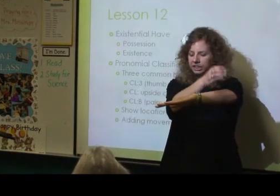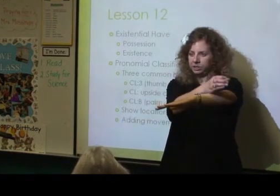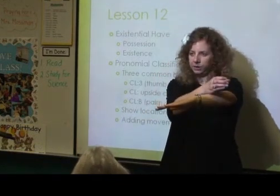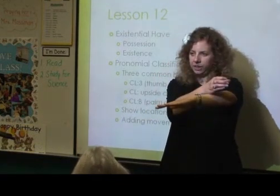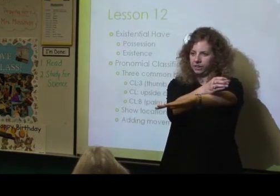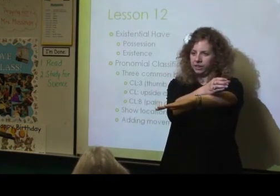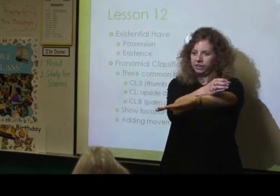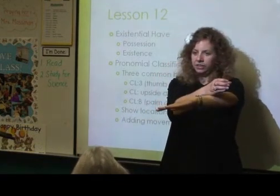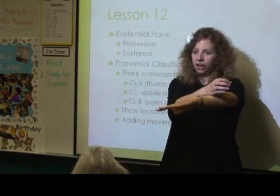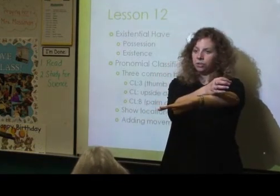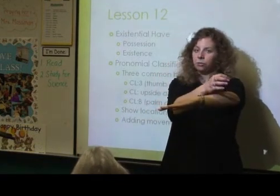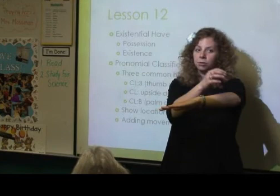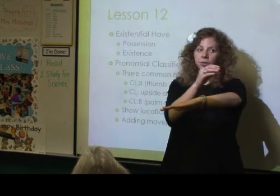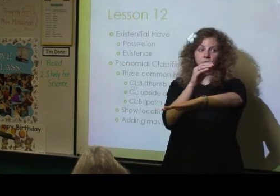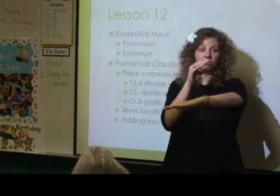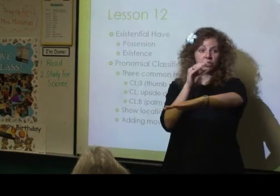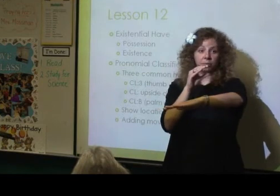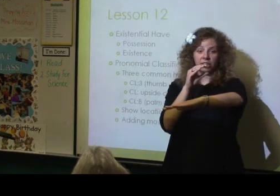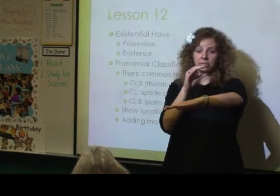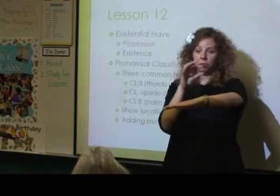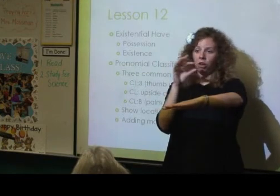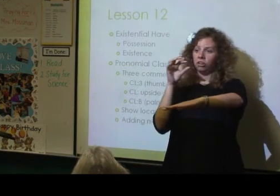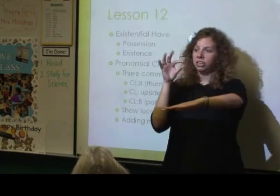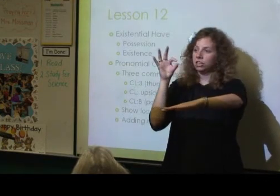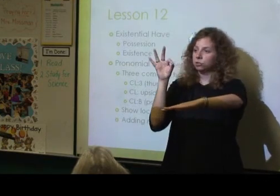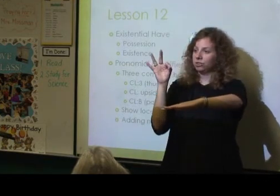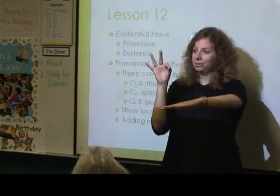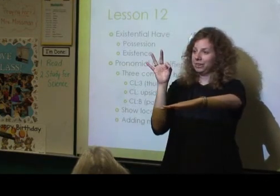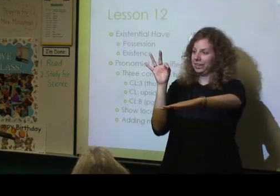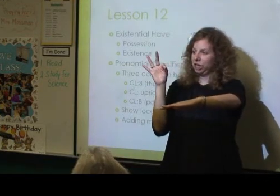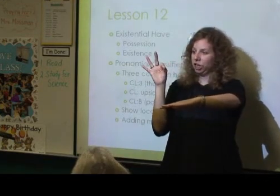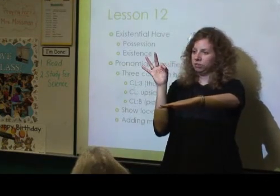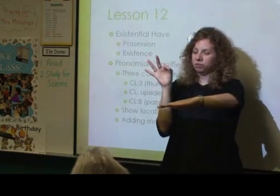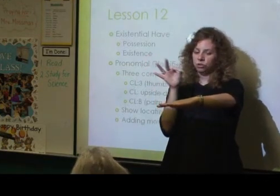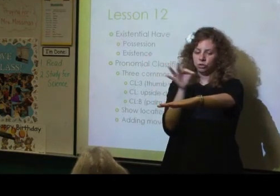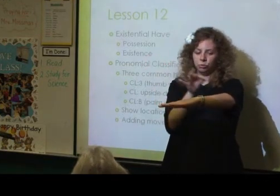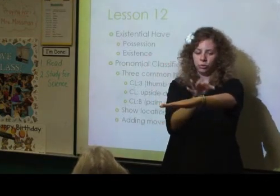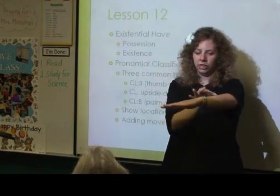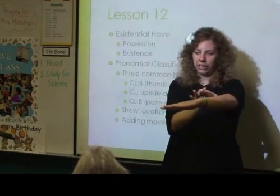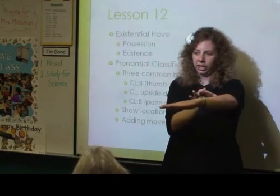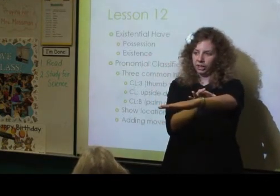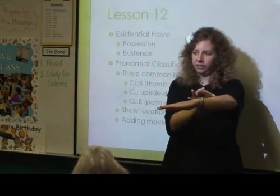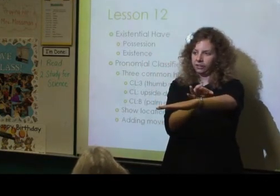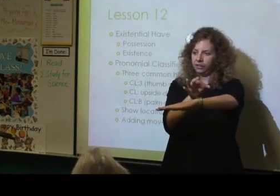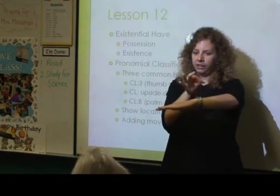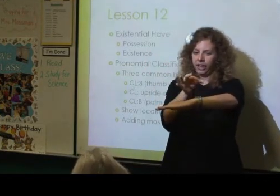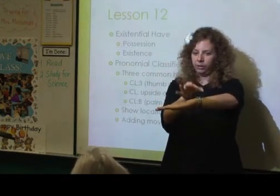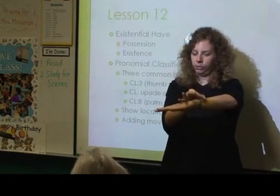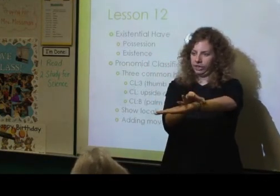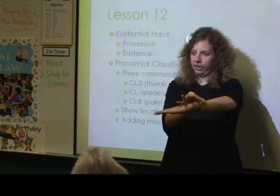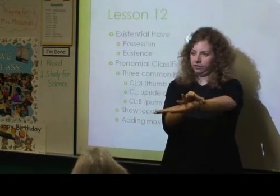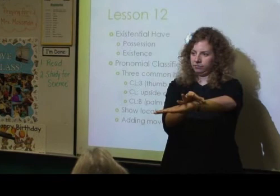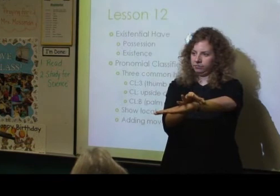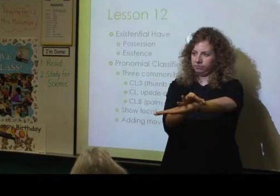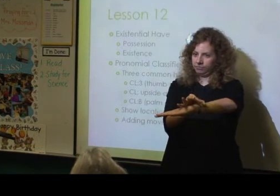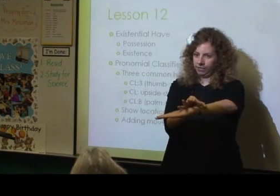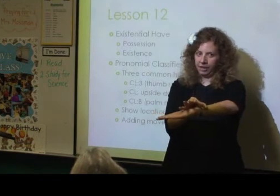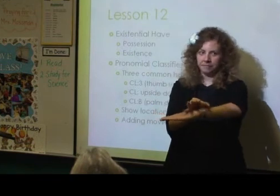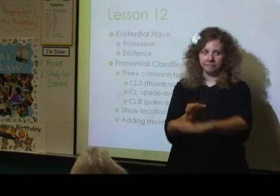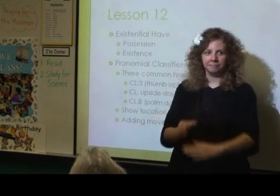next to it. Now the one that we use for something small is going to be here. So one here and one here. Okay?